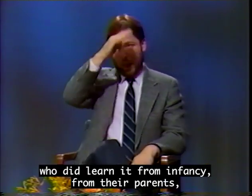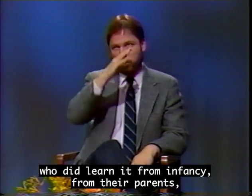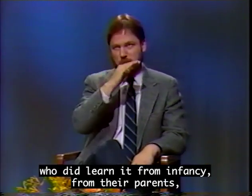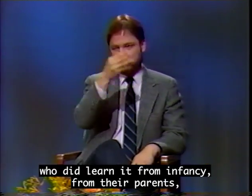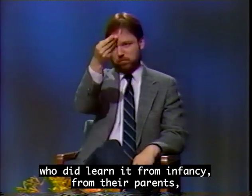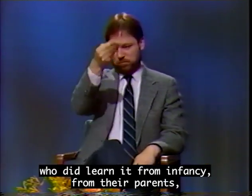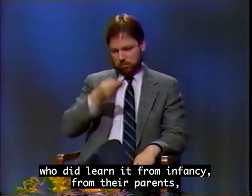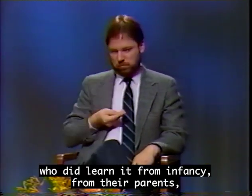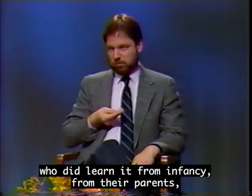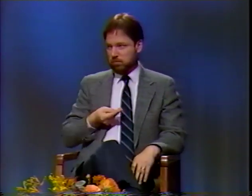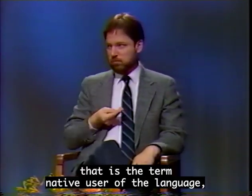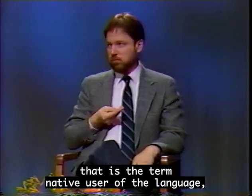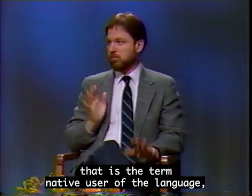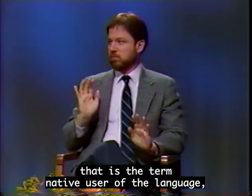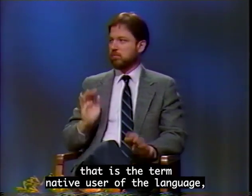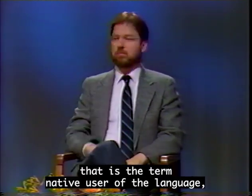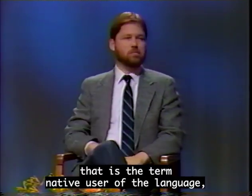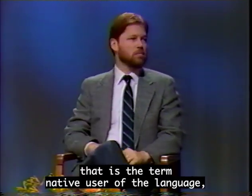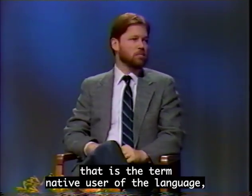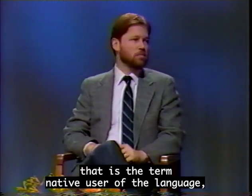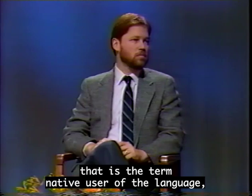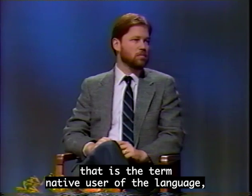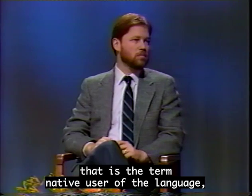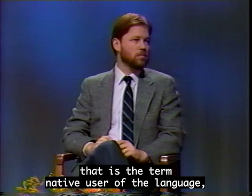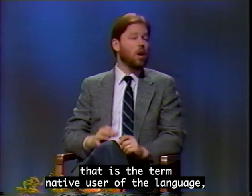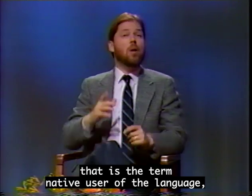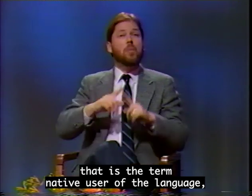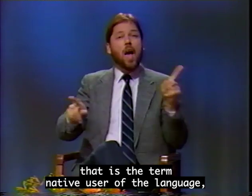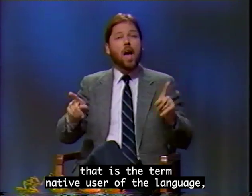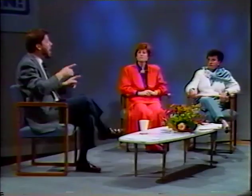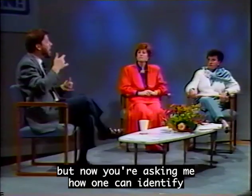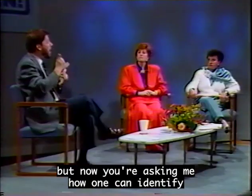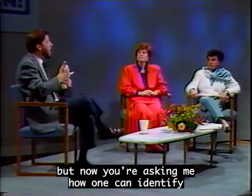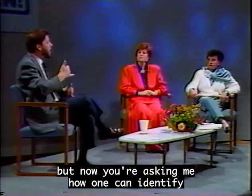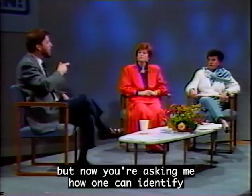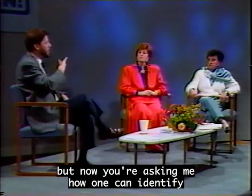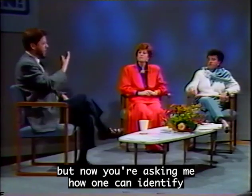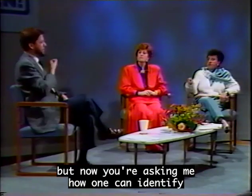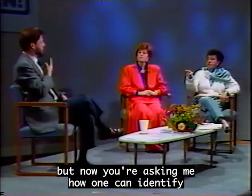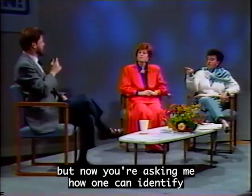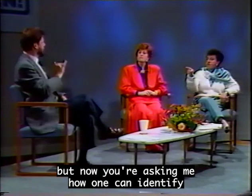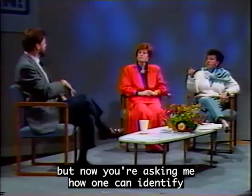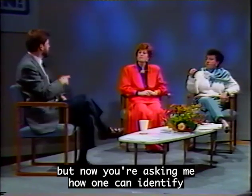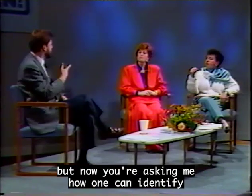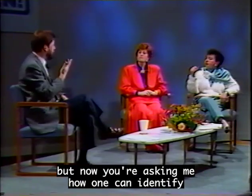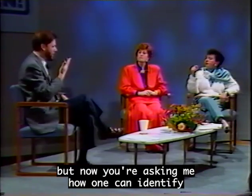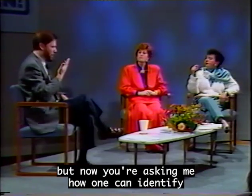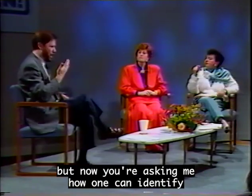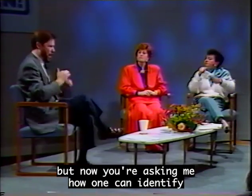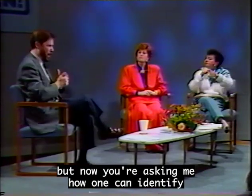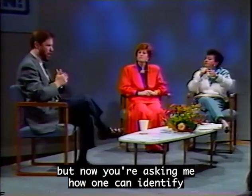infancy, from their parents. That is the term native user of the language. But now you're asking